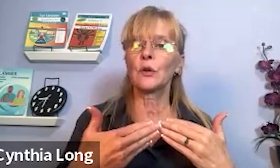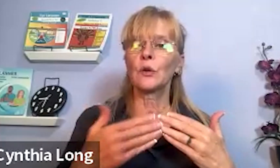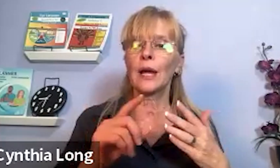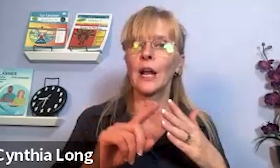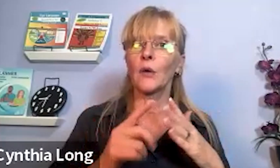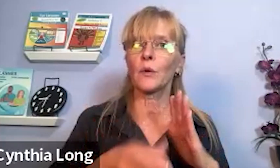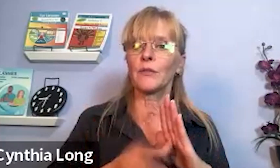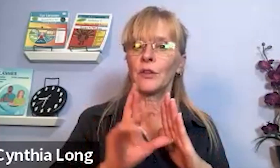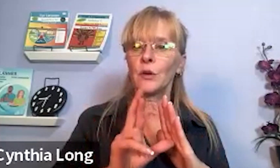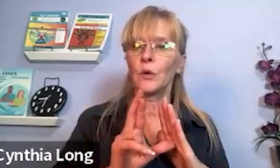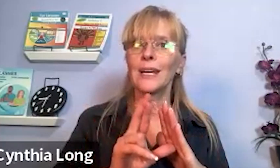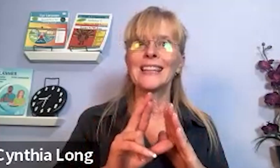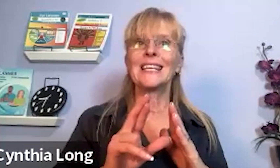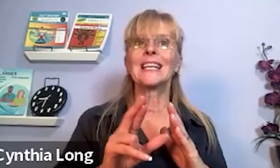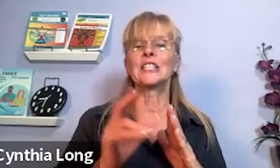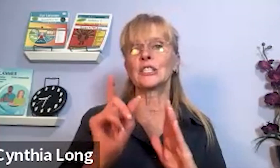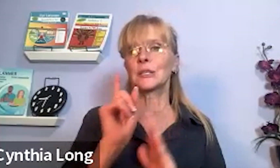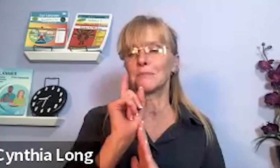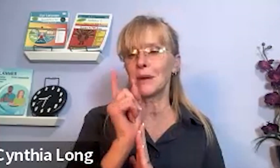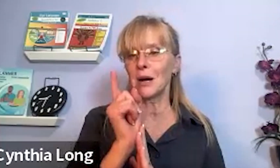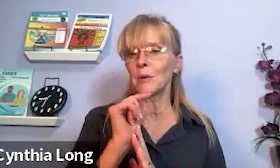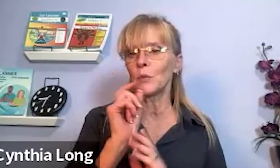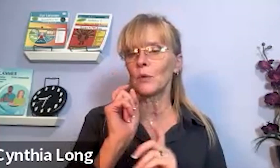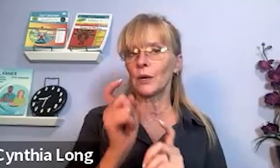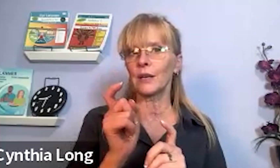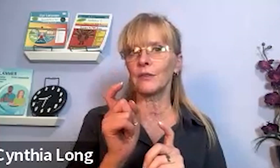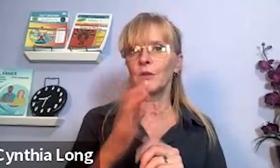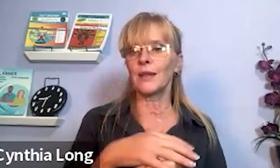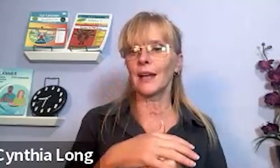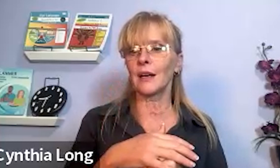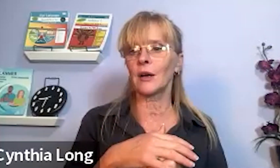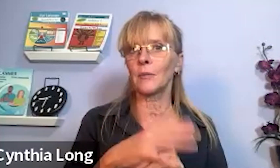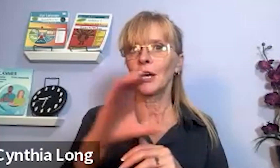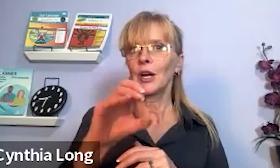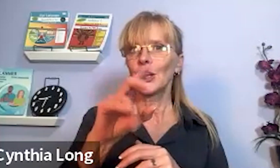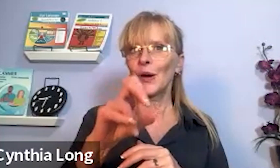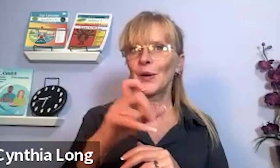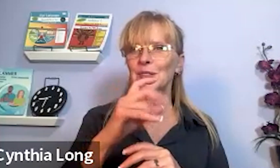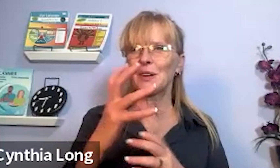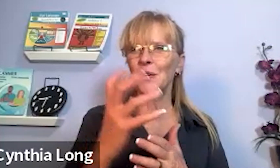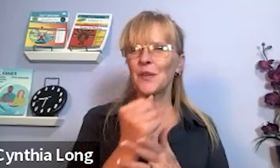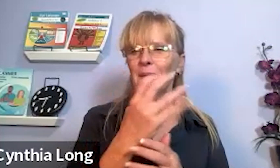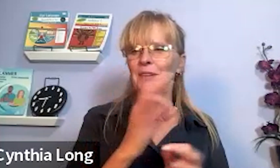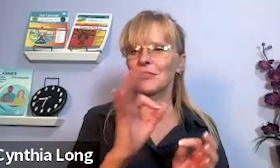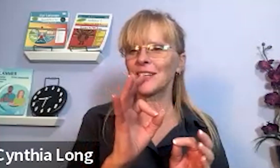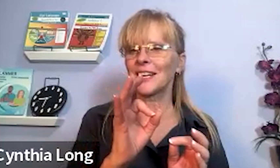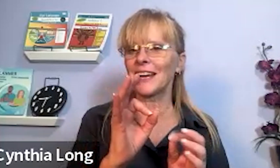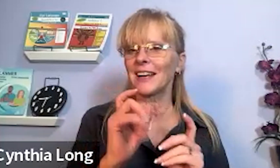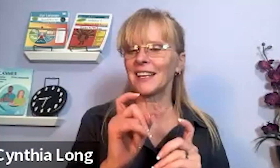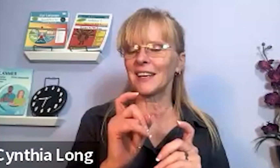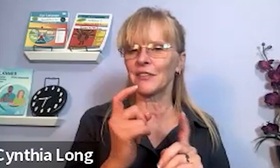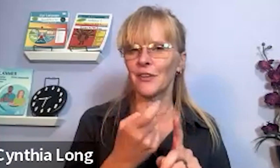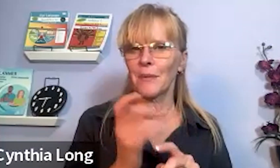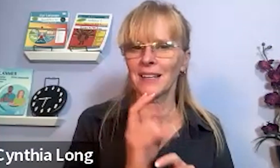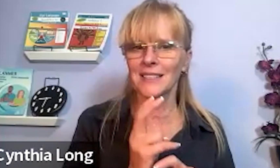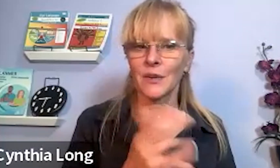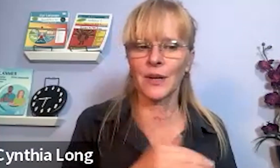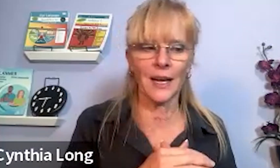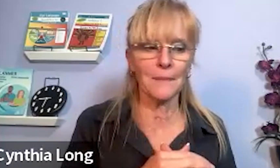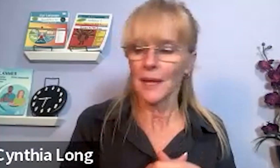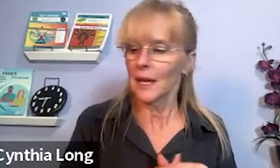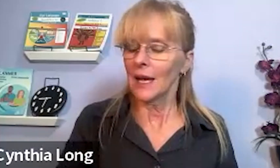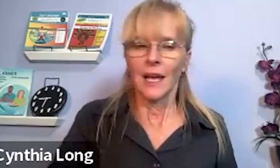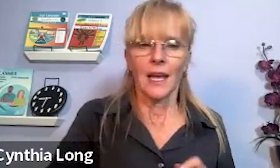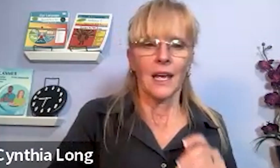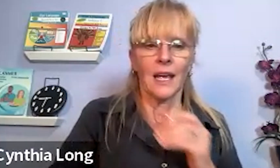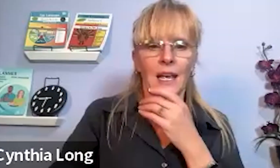go through and I'll review, and then in just a moment we will give you that code to go grab the free gift from us.